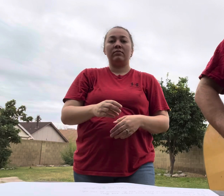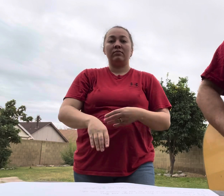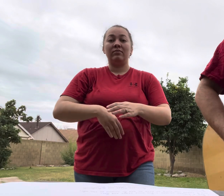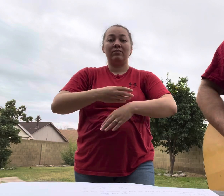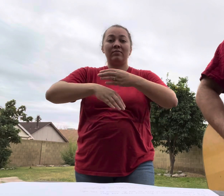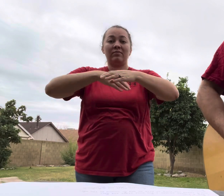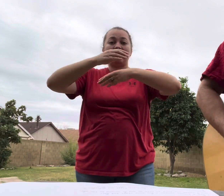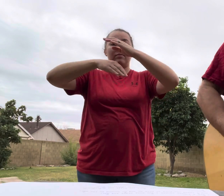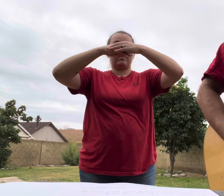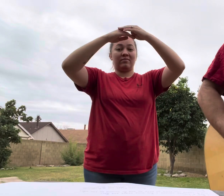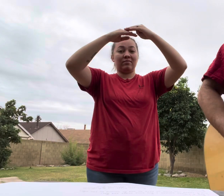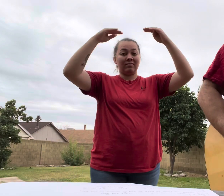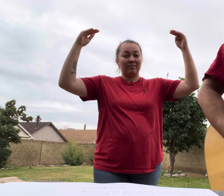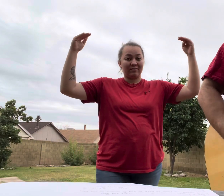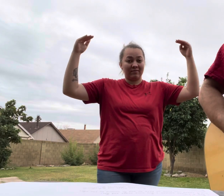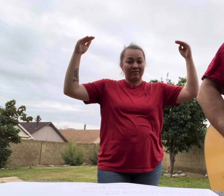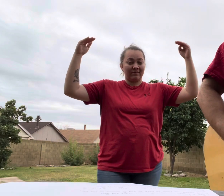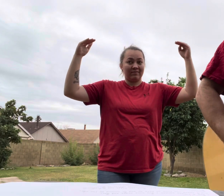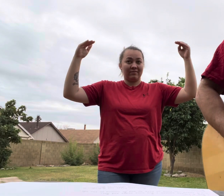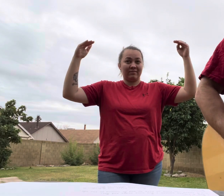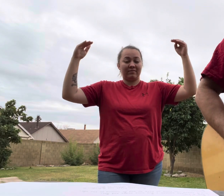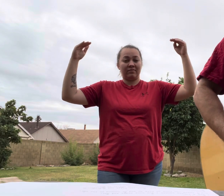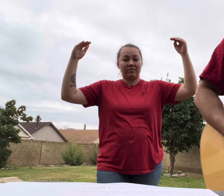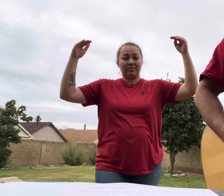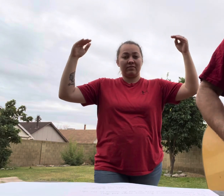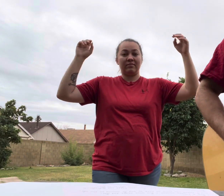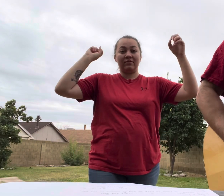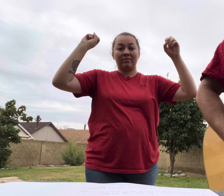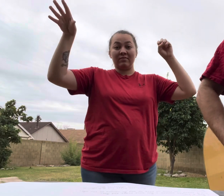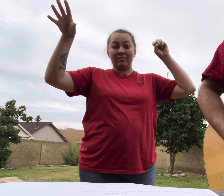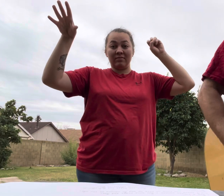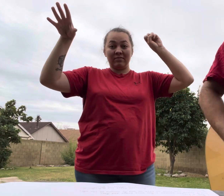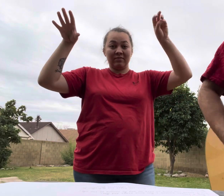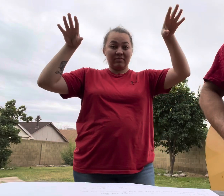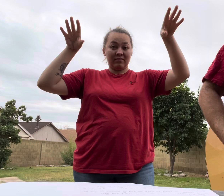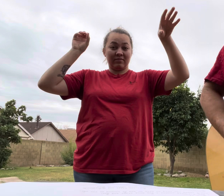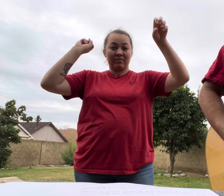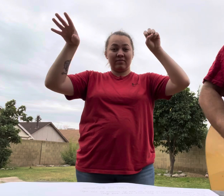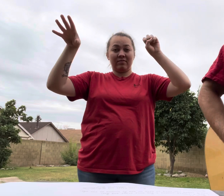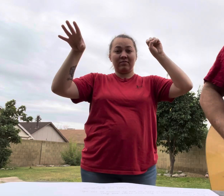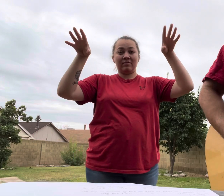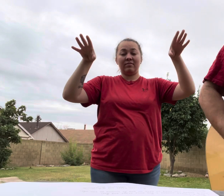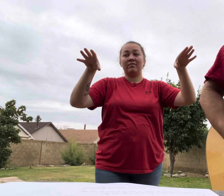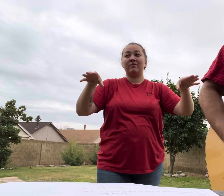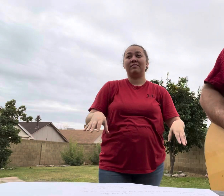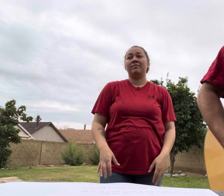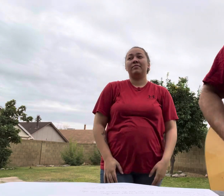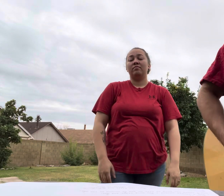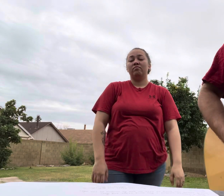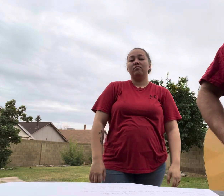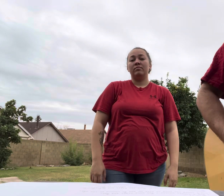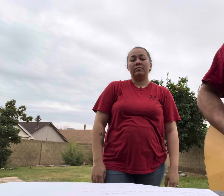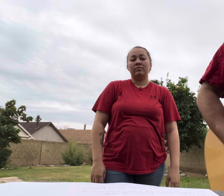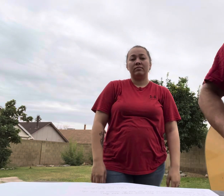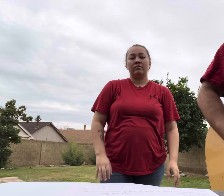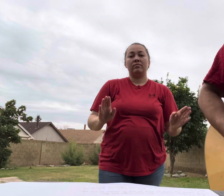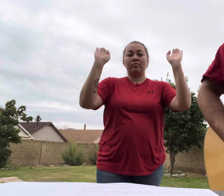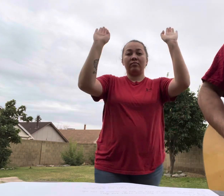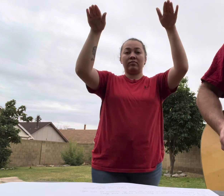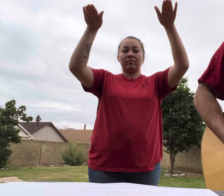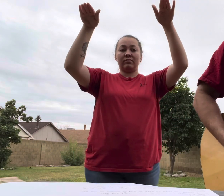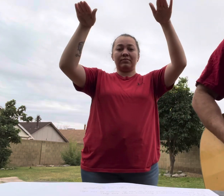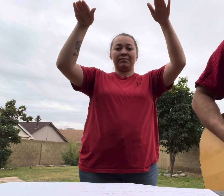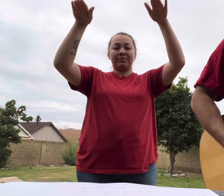Behold, throughout the heavens, shone a holy light.